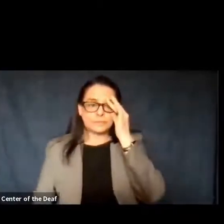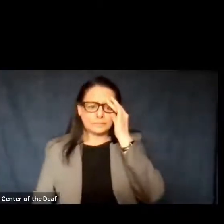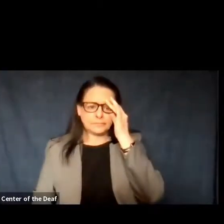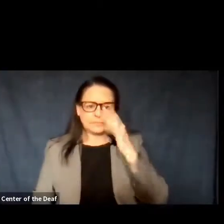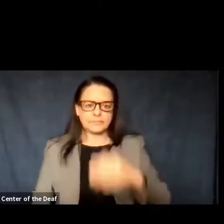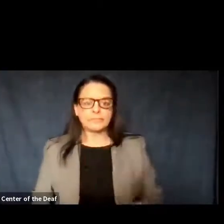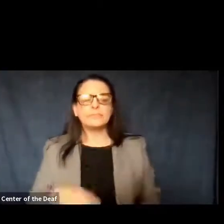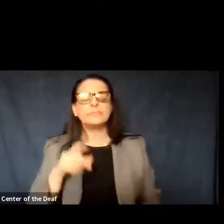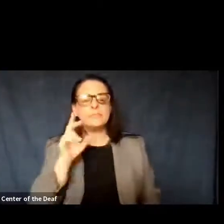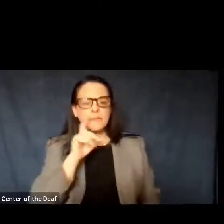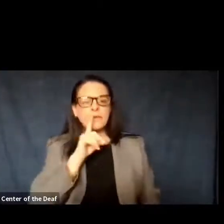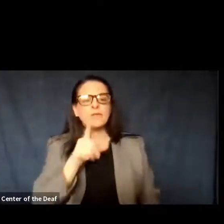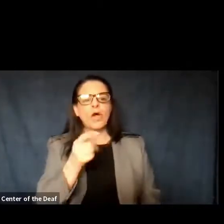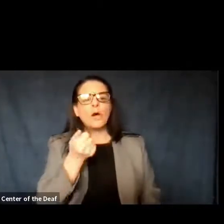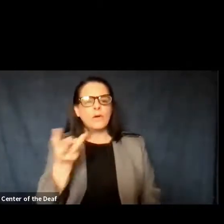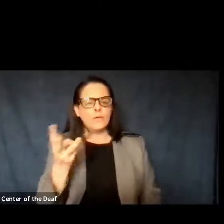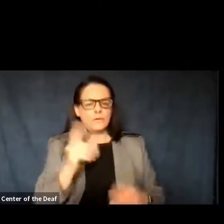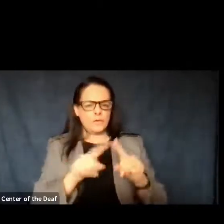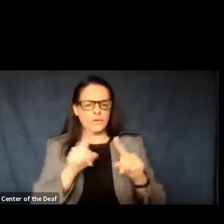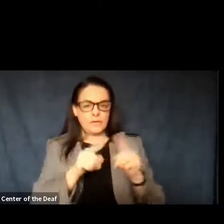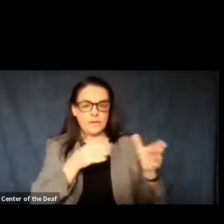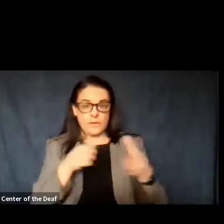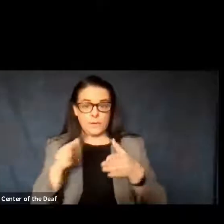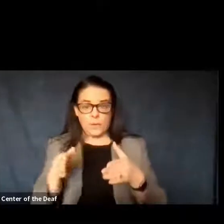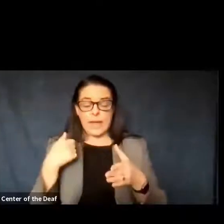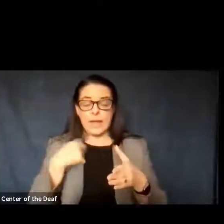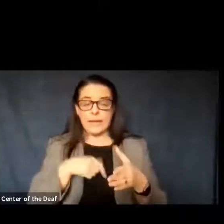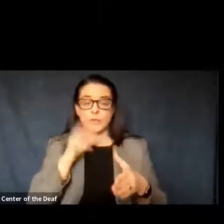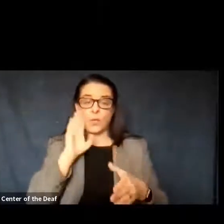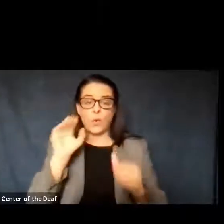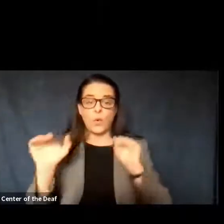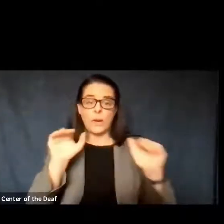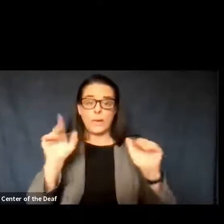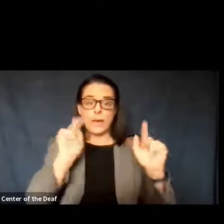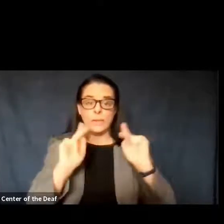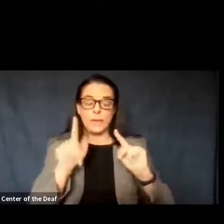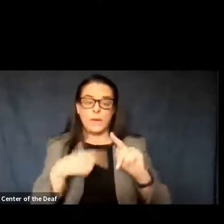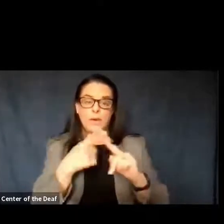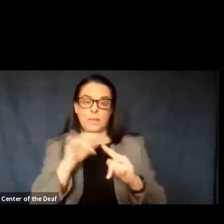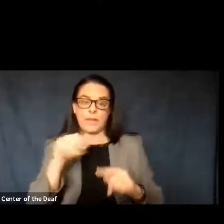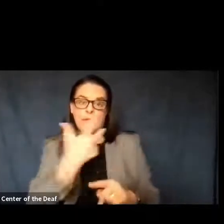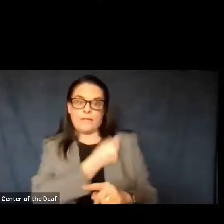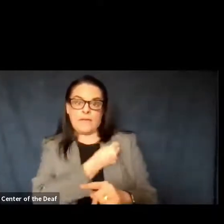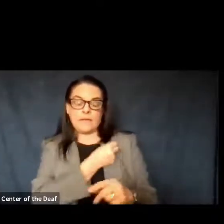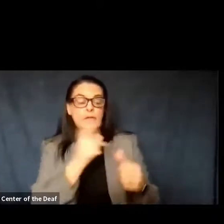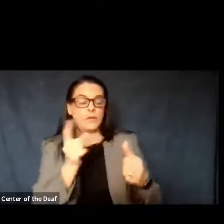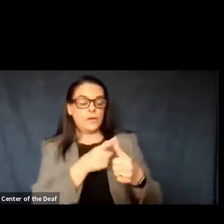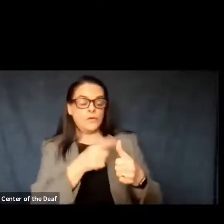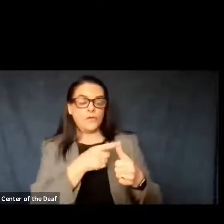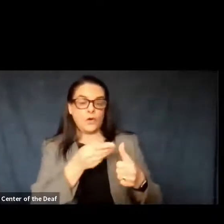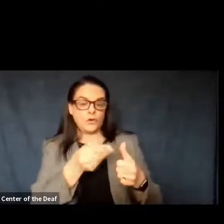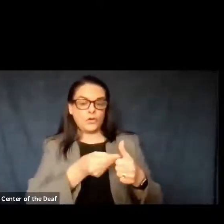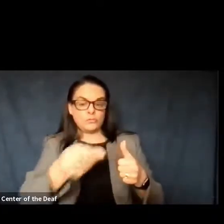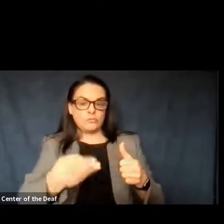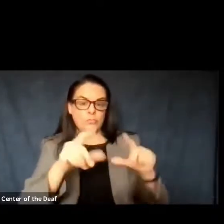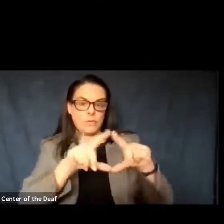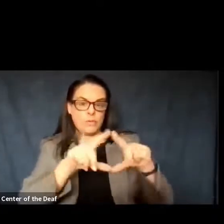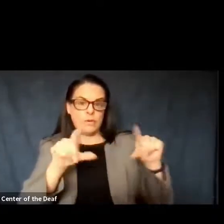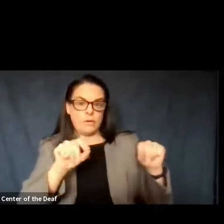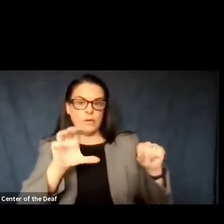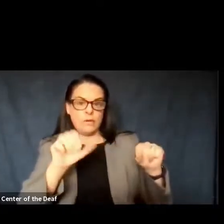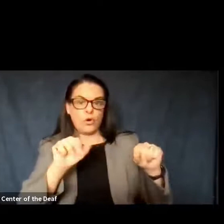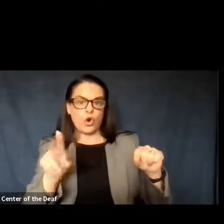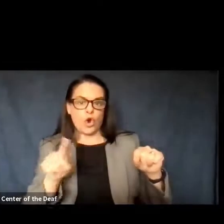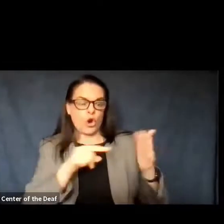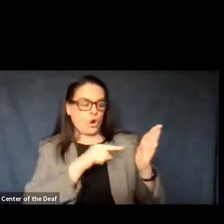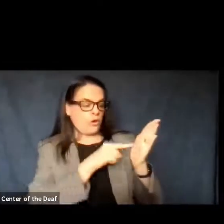There are a few different ways actually that we're reminding folks about that vaccine. First of all, you're going to get a card that says what the